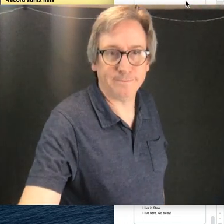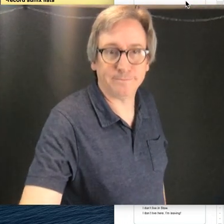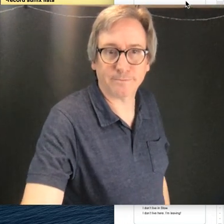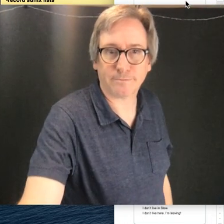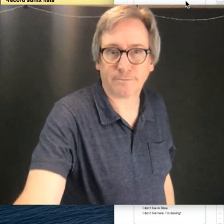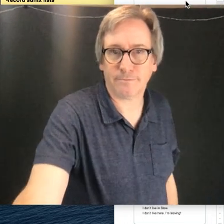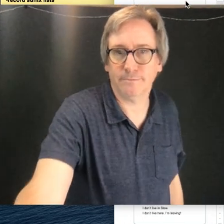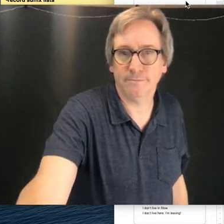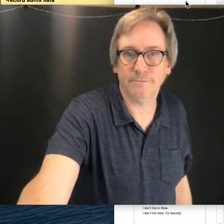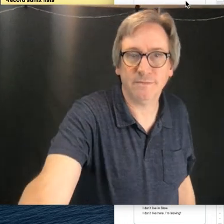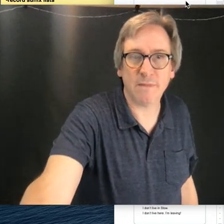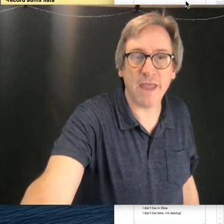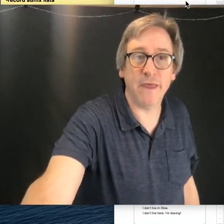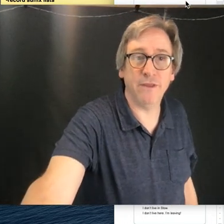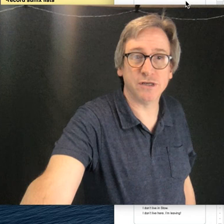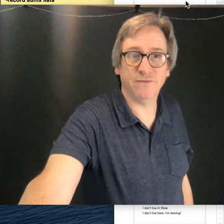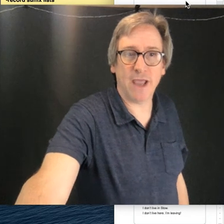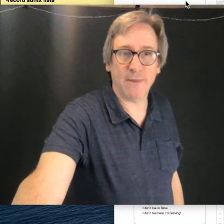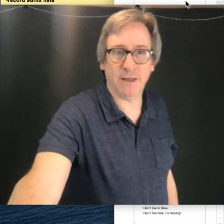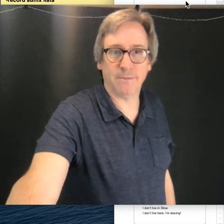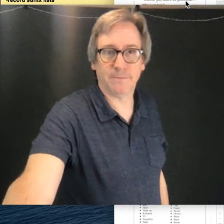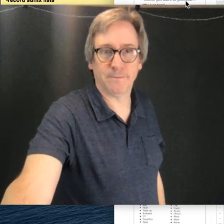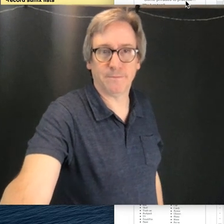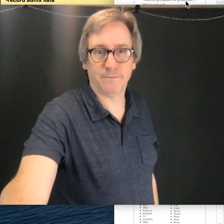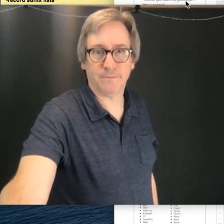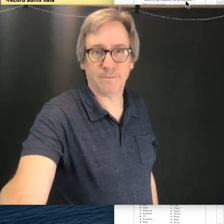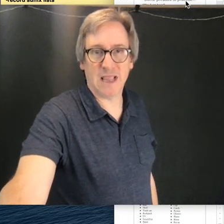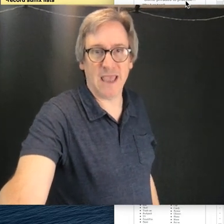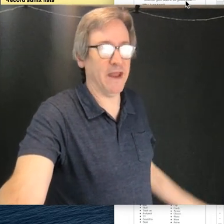Cool. And then there's the vocab again.